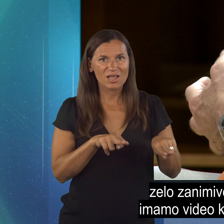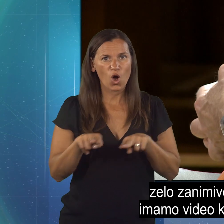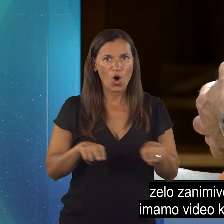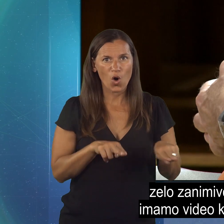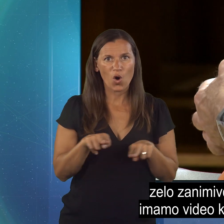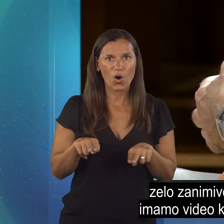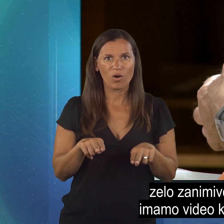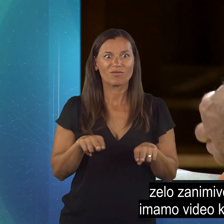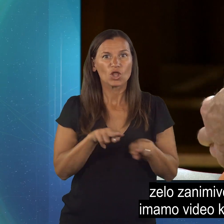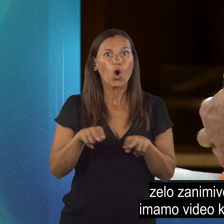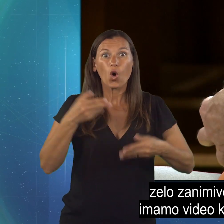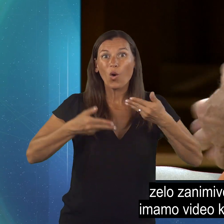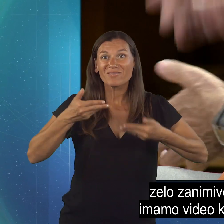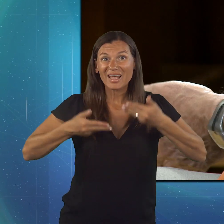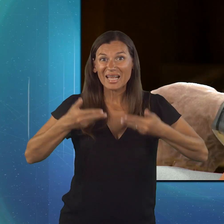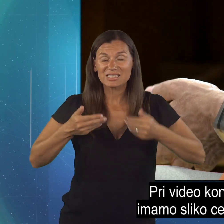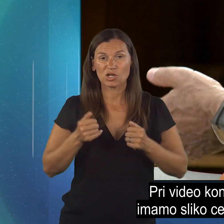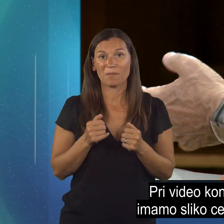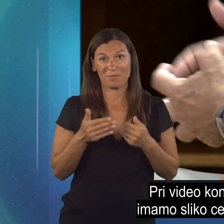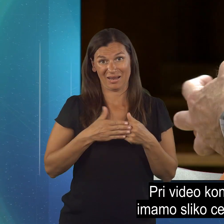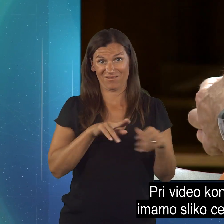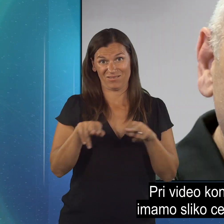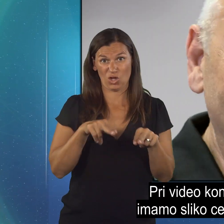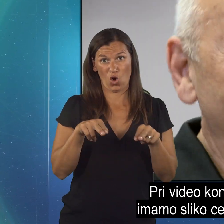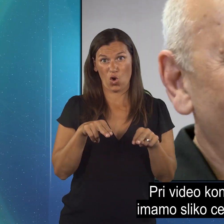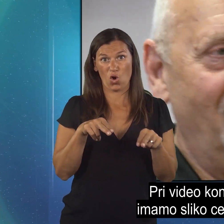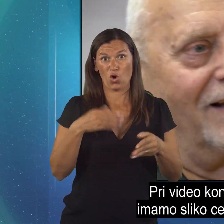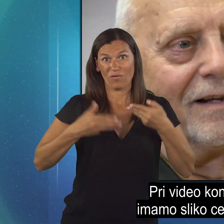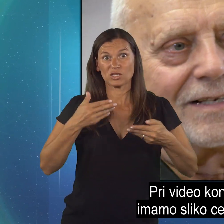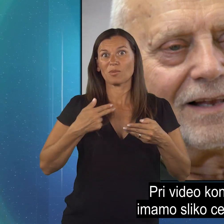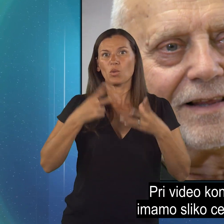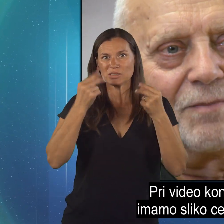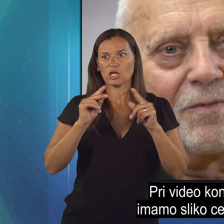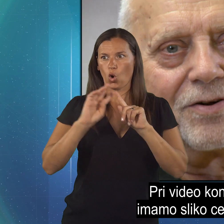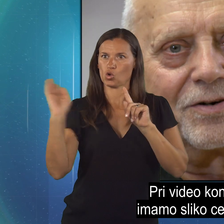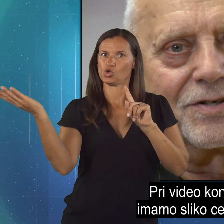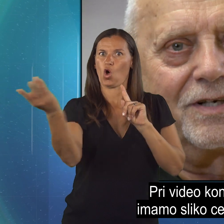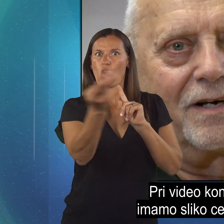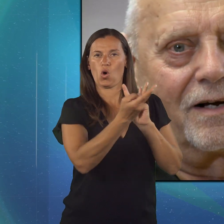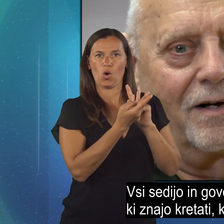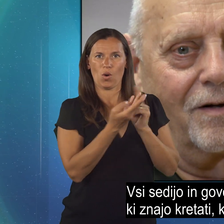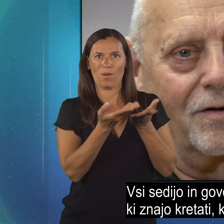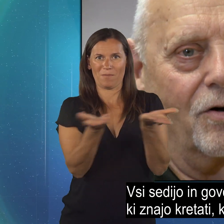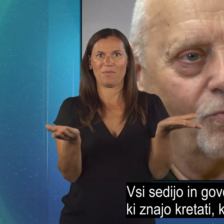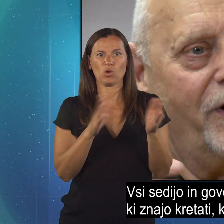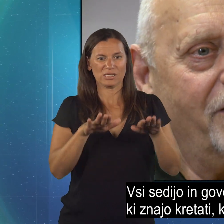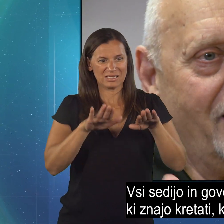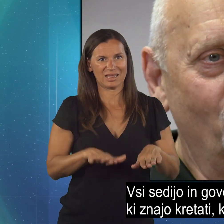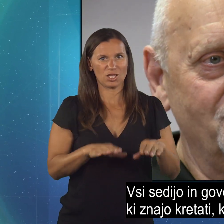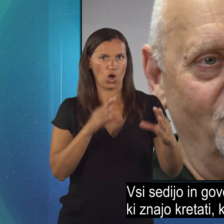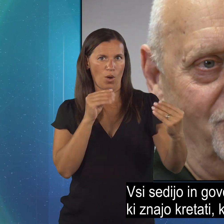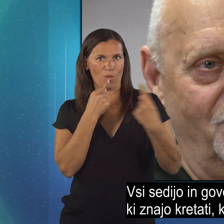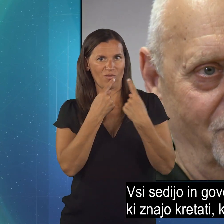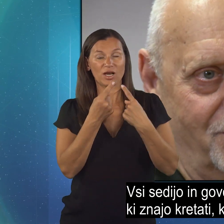have video conferencing. And so with video conferencing, you have the picture of the whole room. Everyone is sitting or